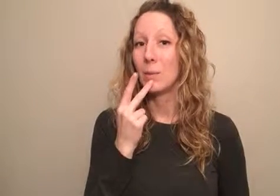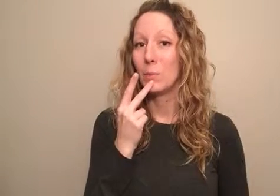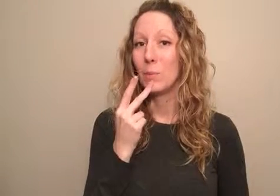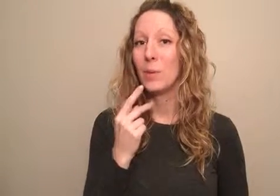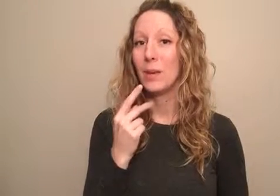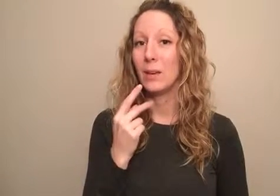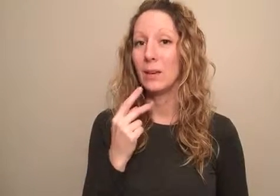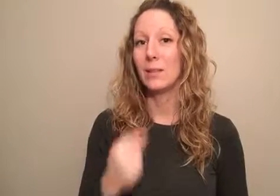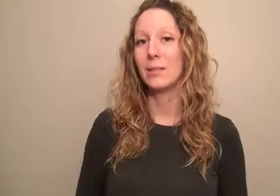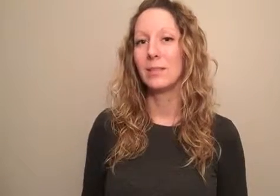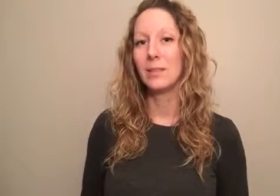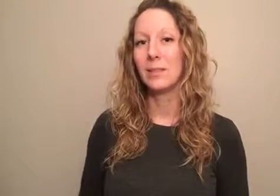pink.